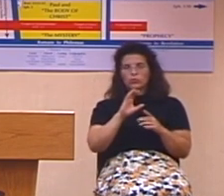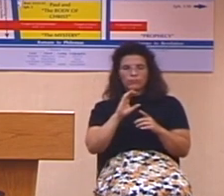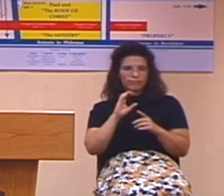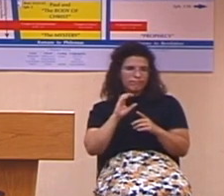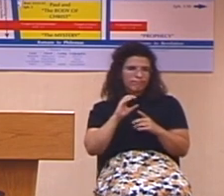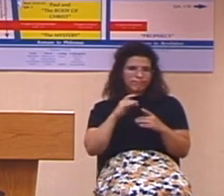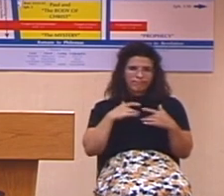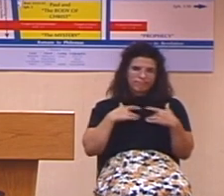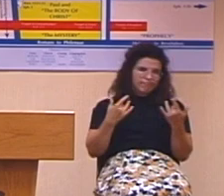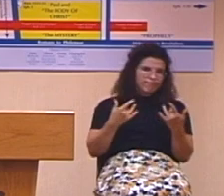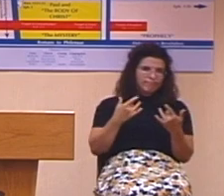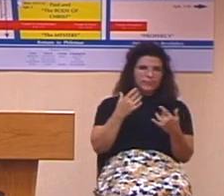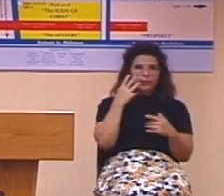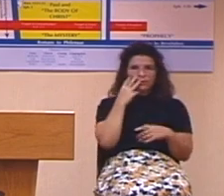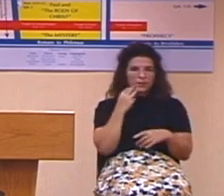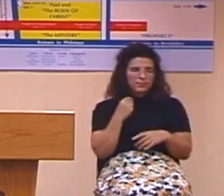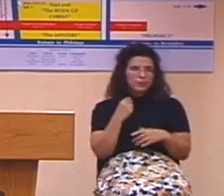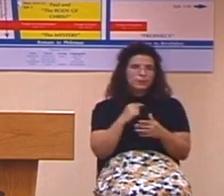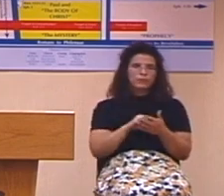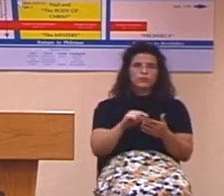Look at verse